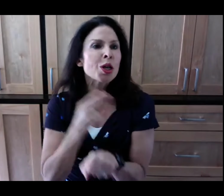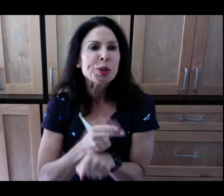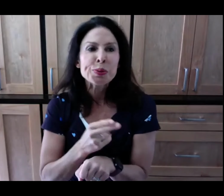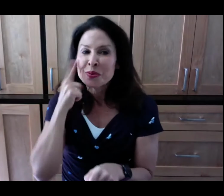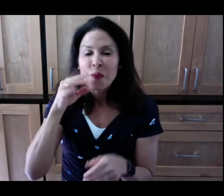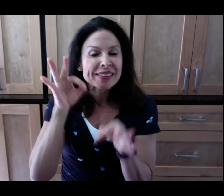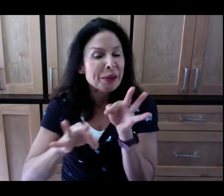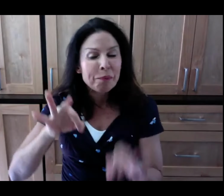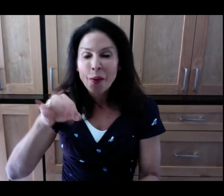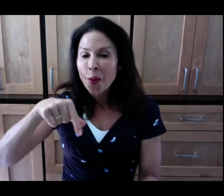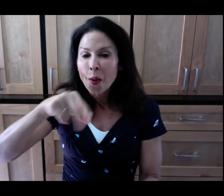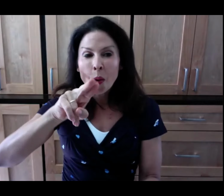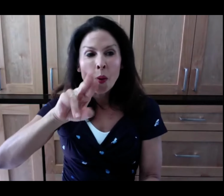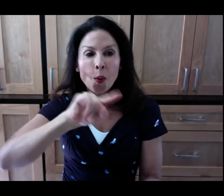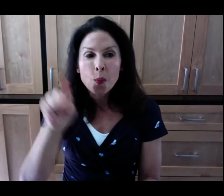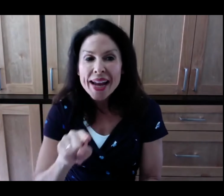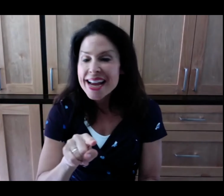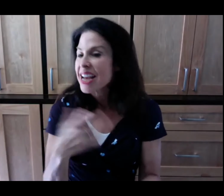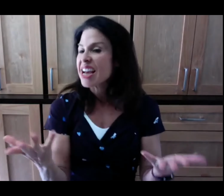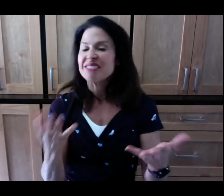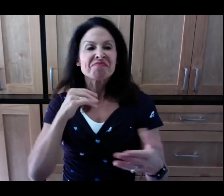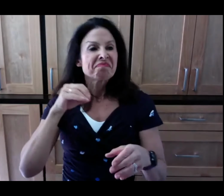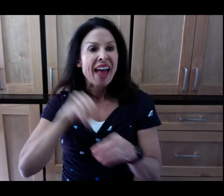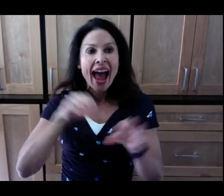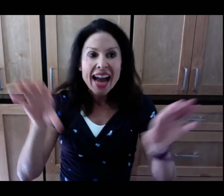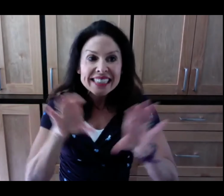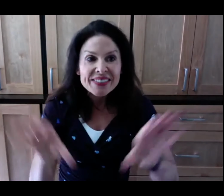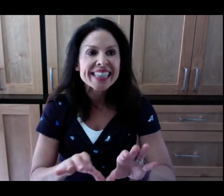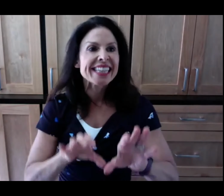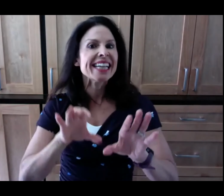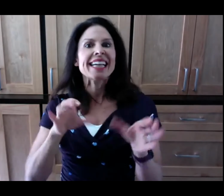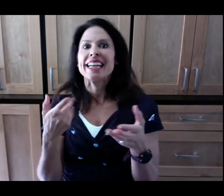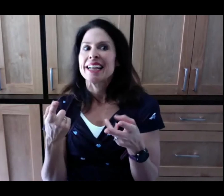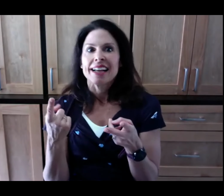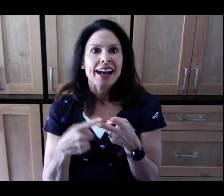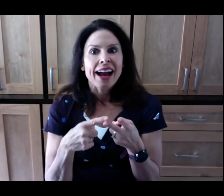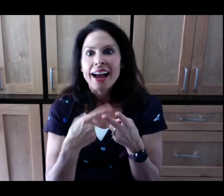And the H5P is used for quizzes, simple quizzes, activities,